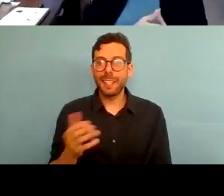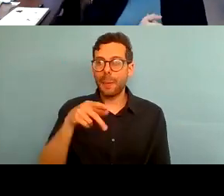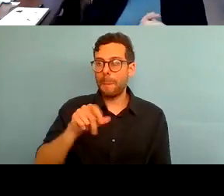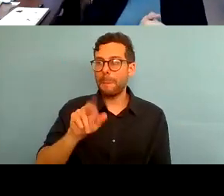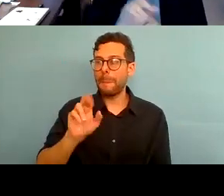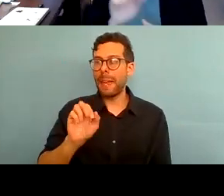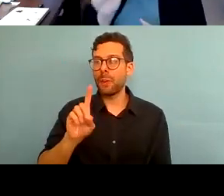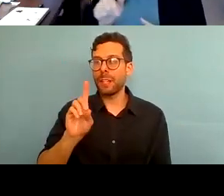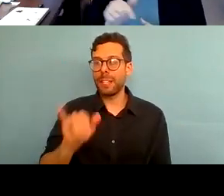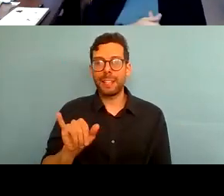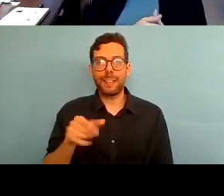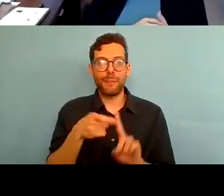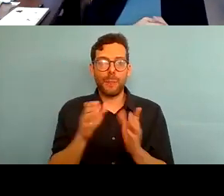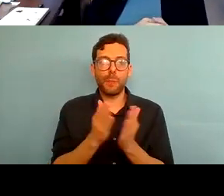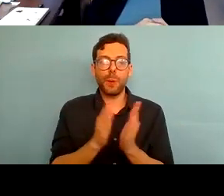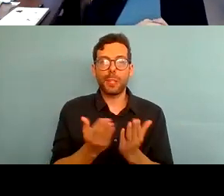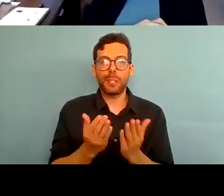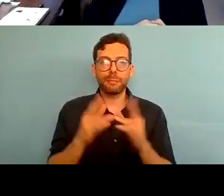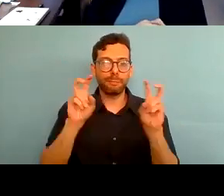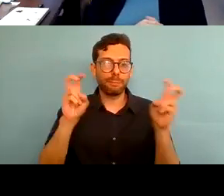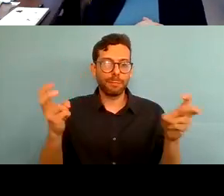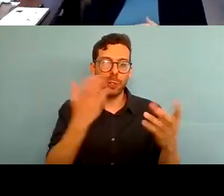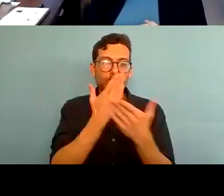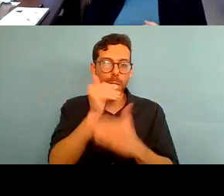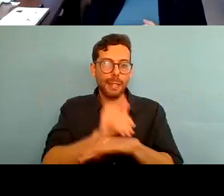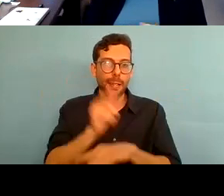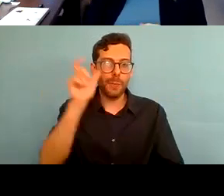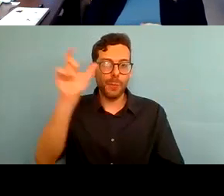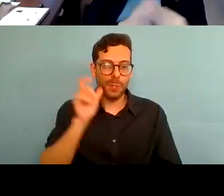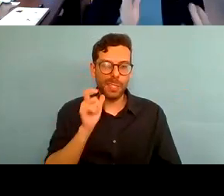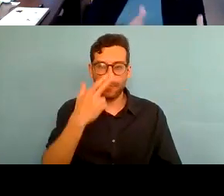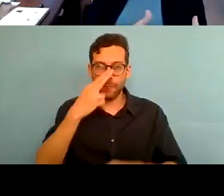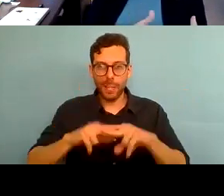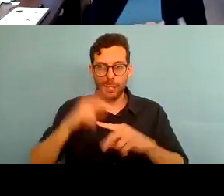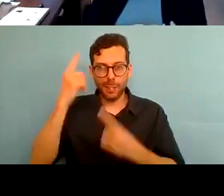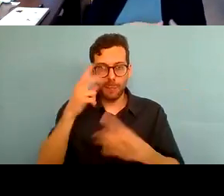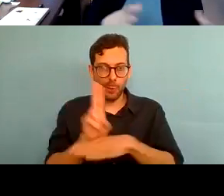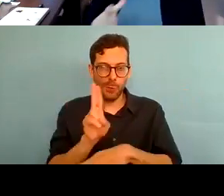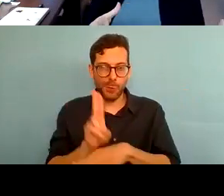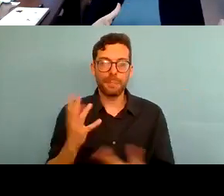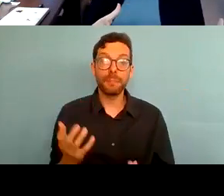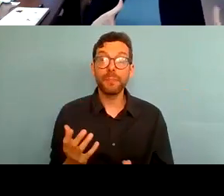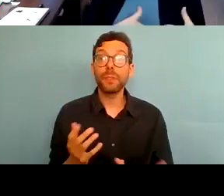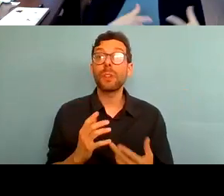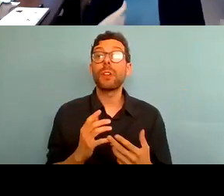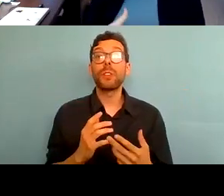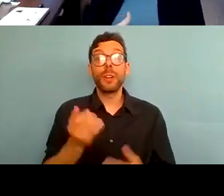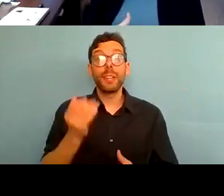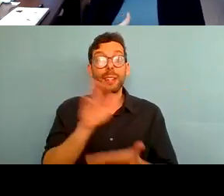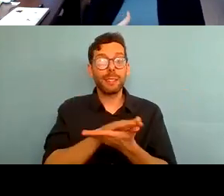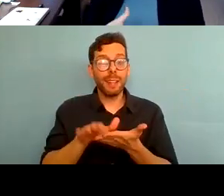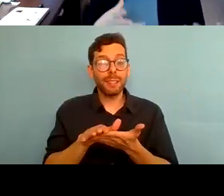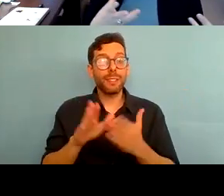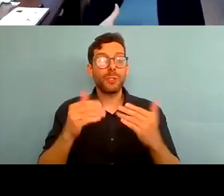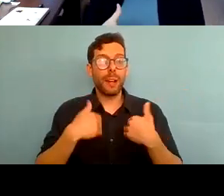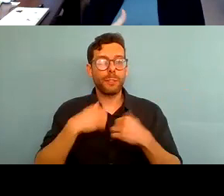to it again in the next slide, but they're kind of fun to think about, okay? So when you're asking about it, it's nice to have a structured approach to how you